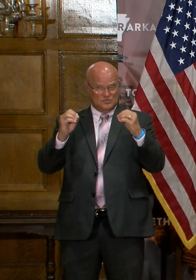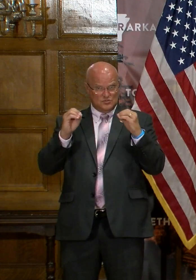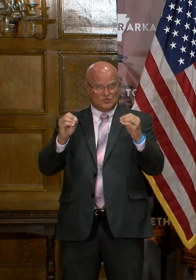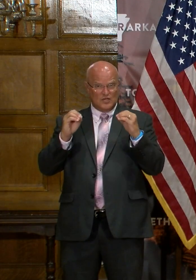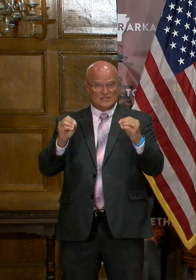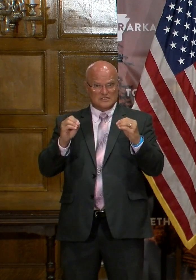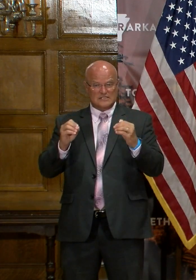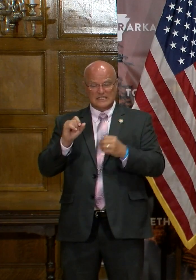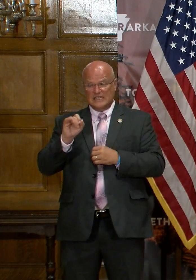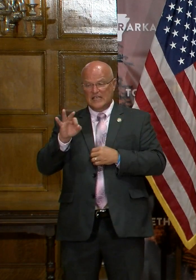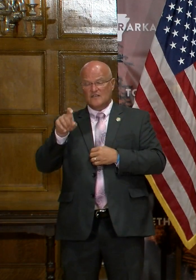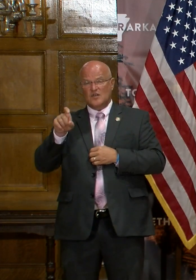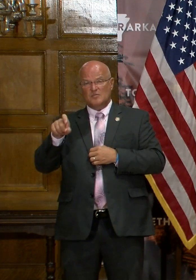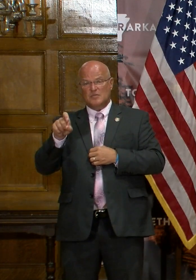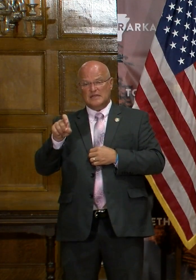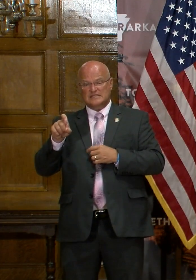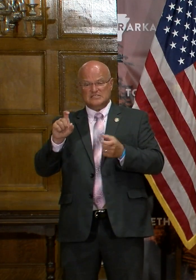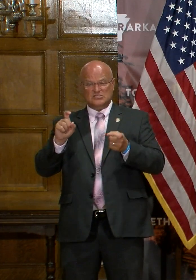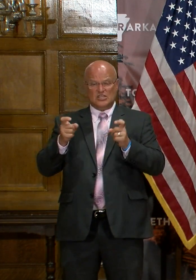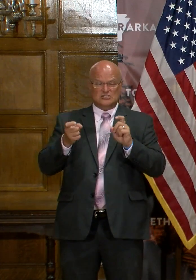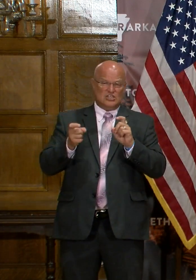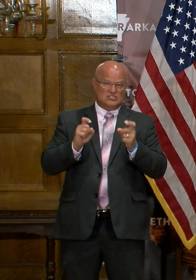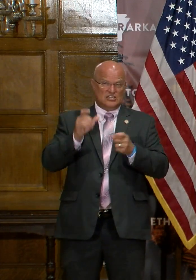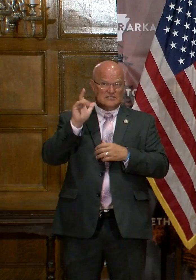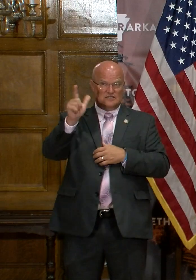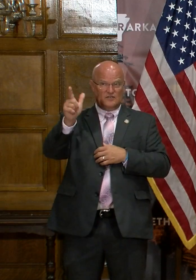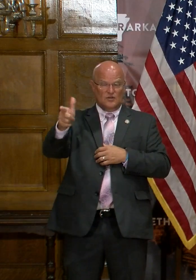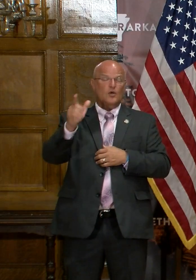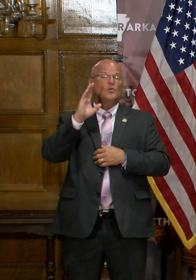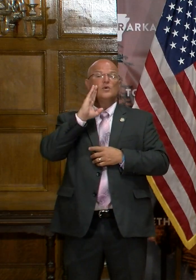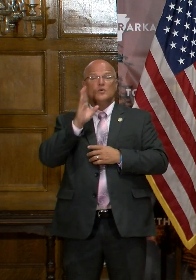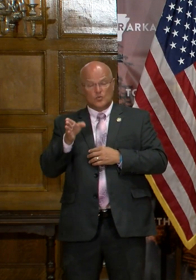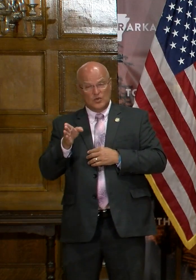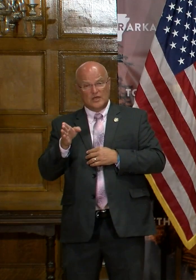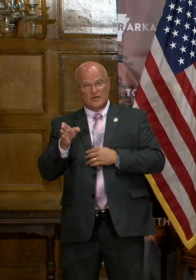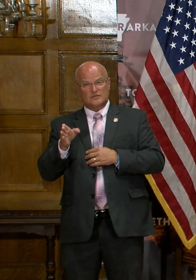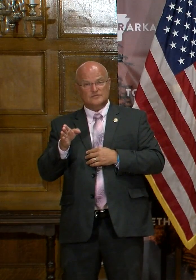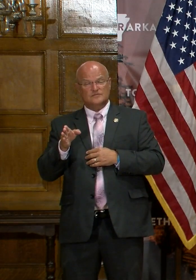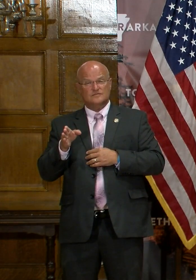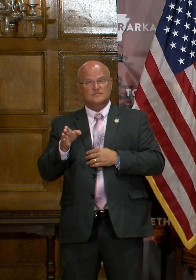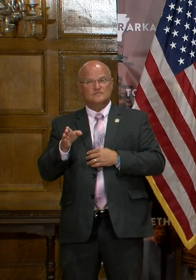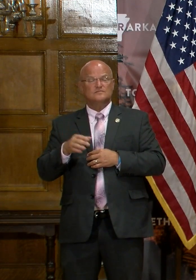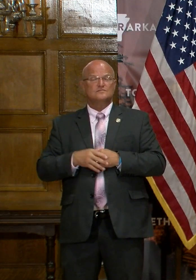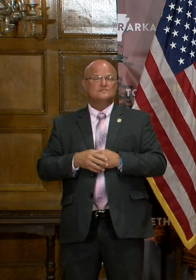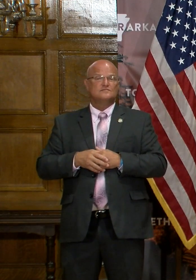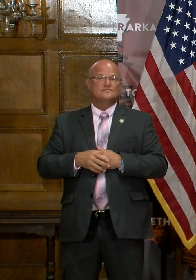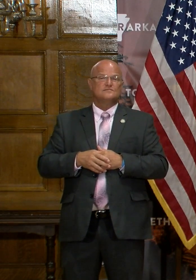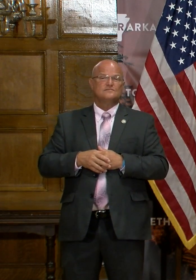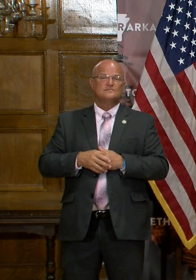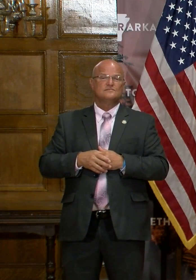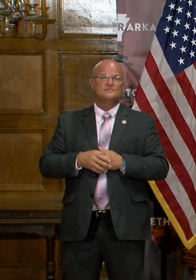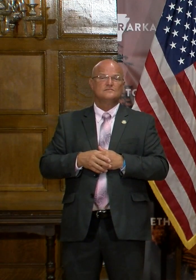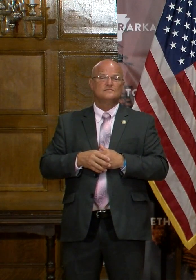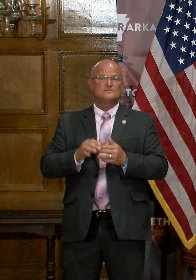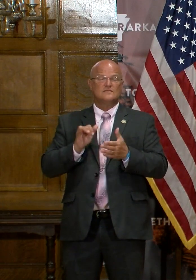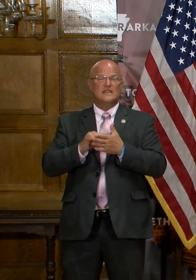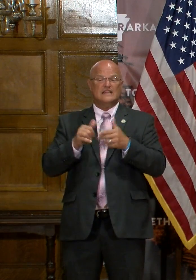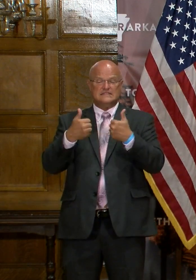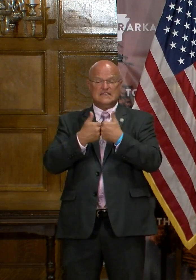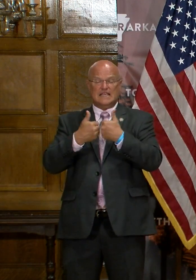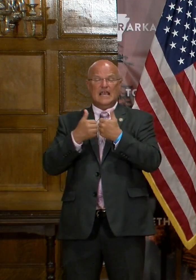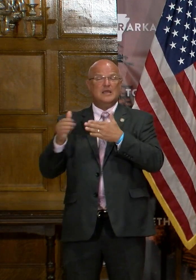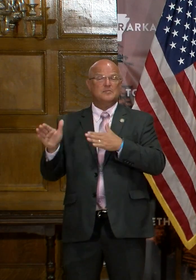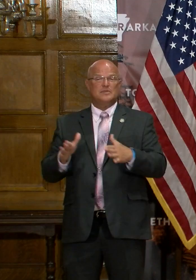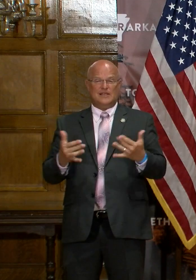instruction. If we have to adapt and adjust from that down the road, we'll adjust with the circumstances that we find ourselves in. That's the game